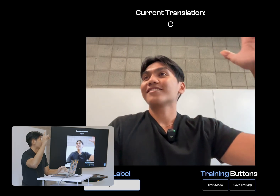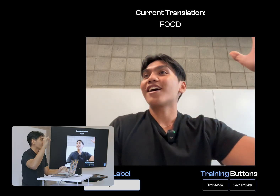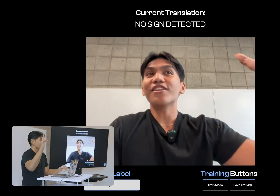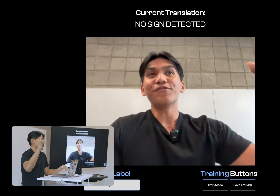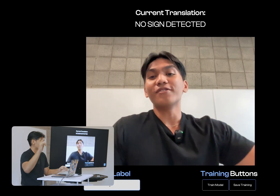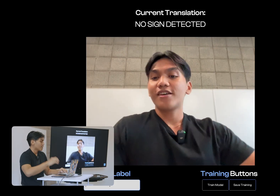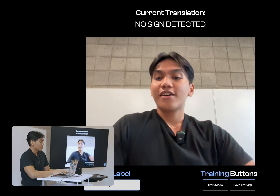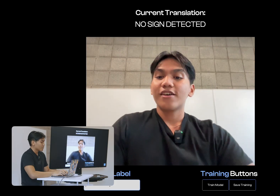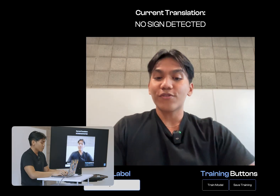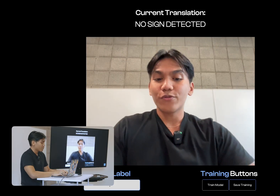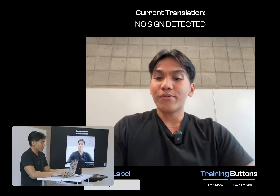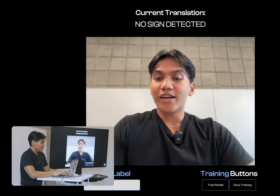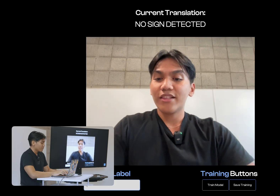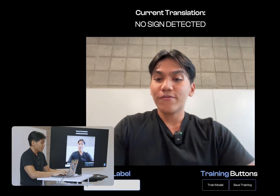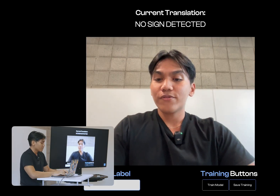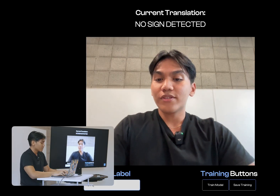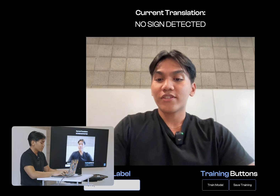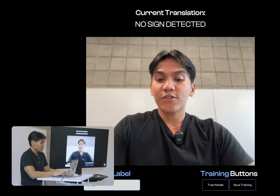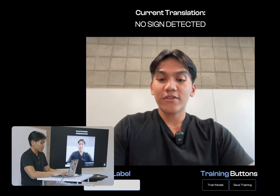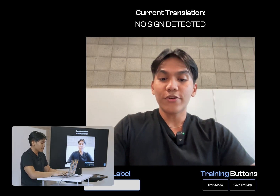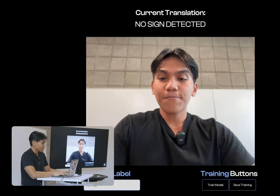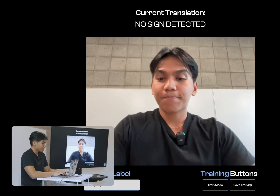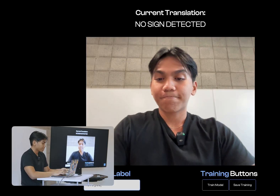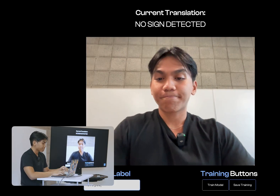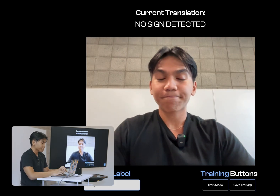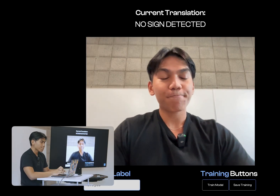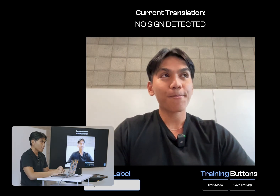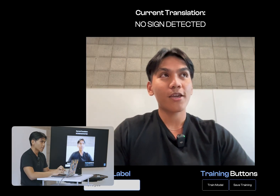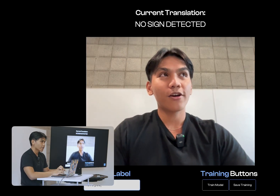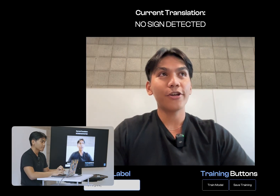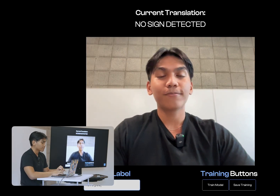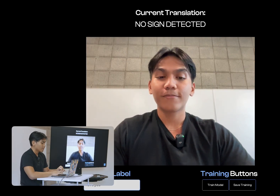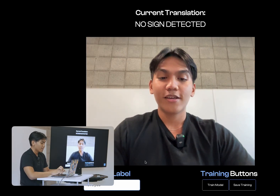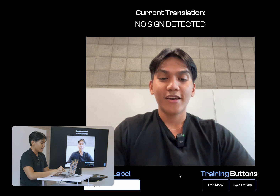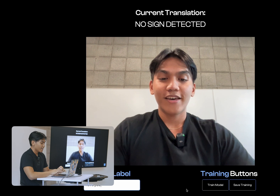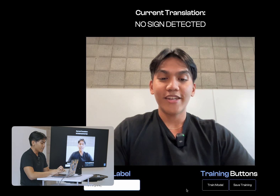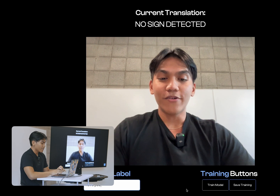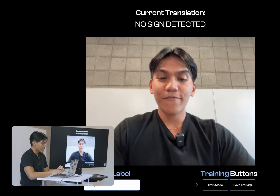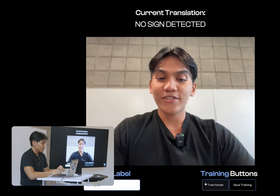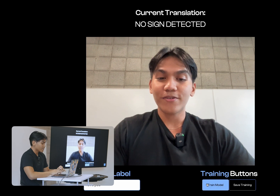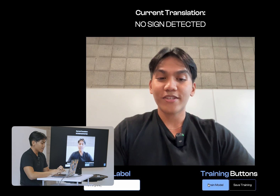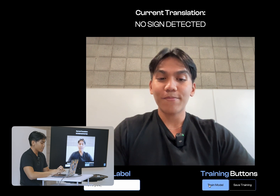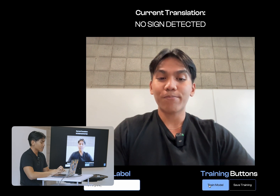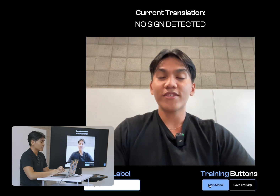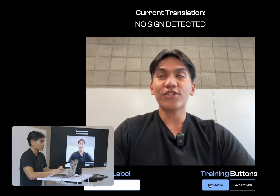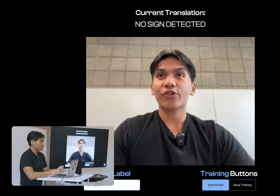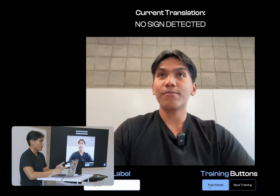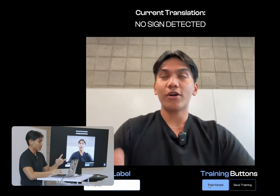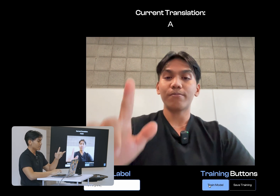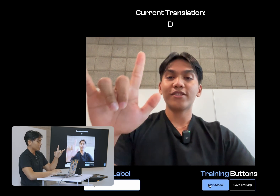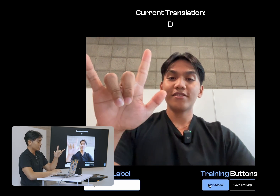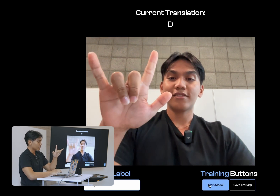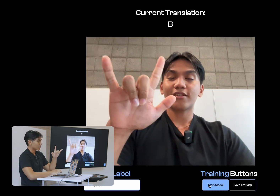right? I love you. So we would put I love you in this text box here. All right. And now every single time I press this